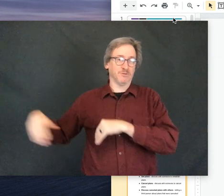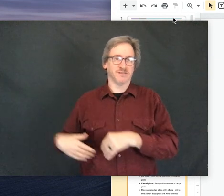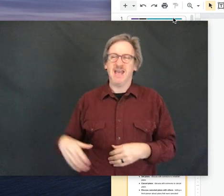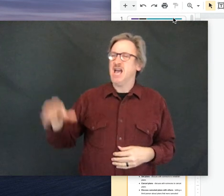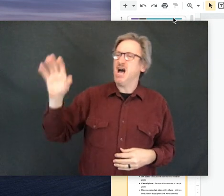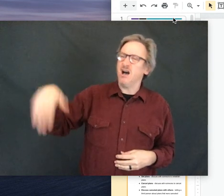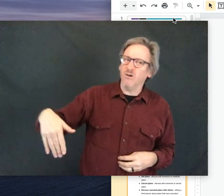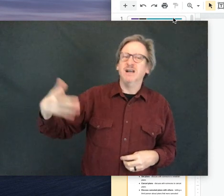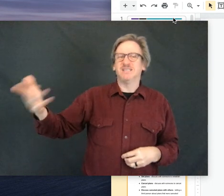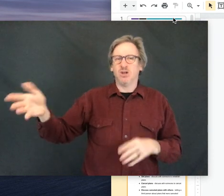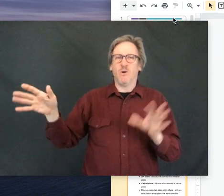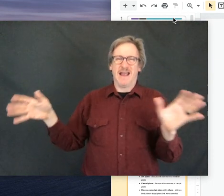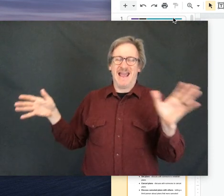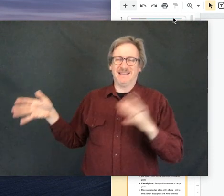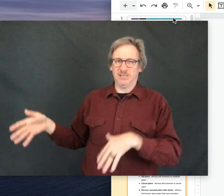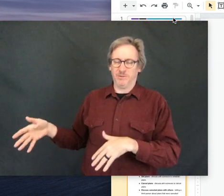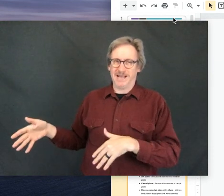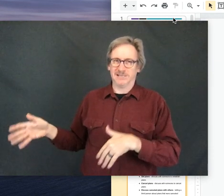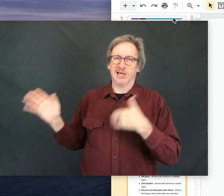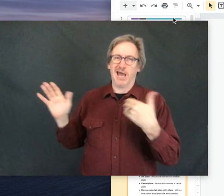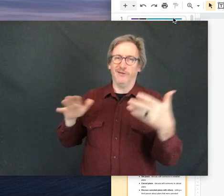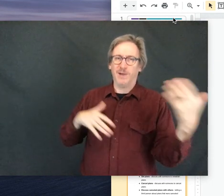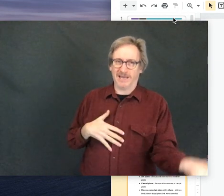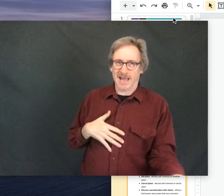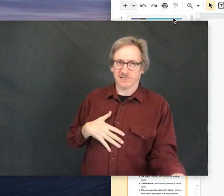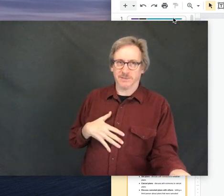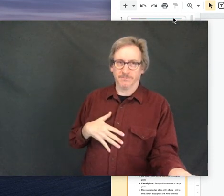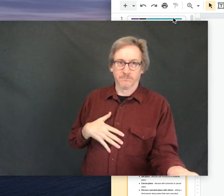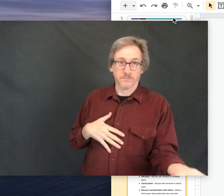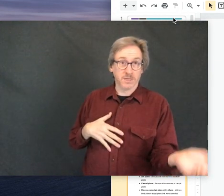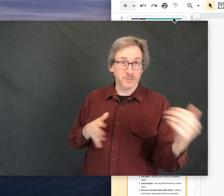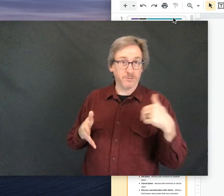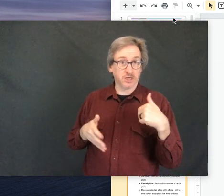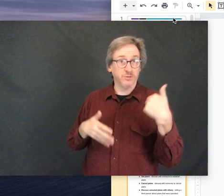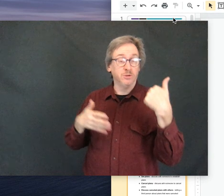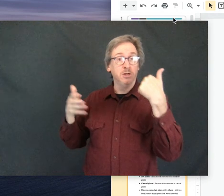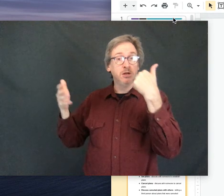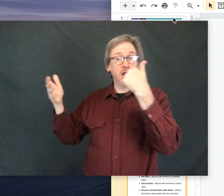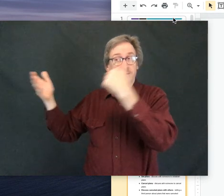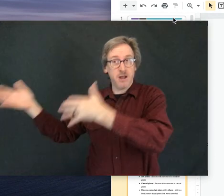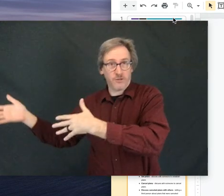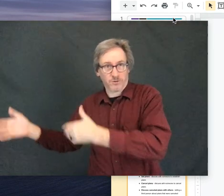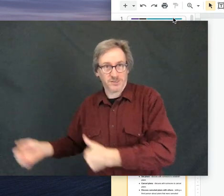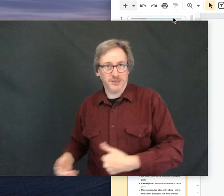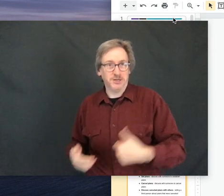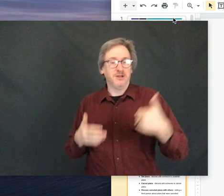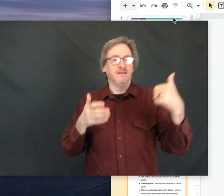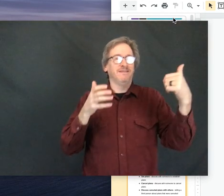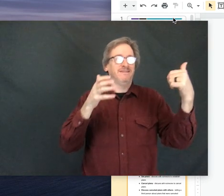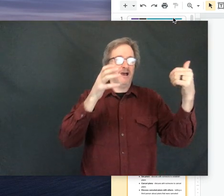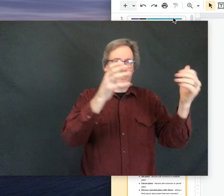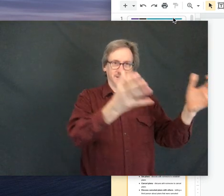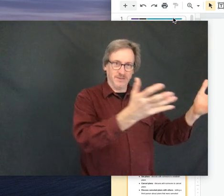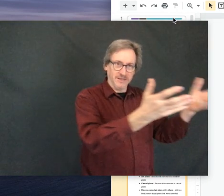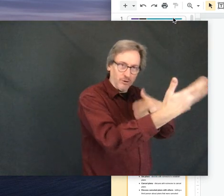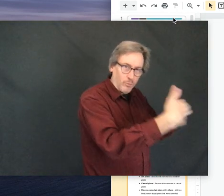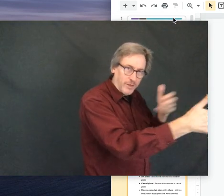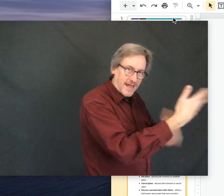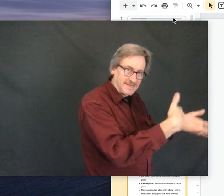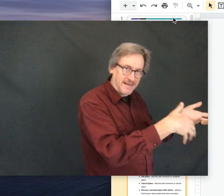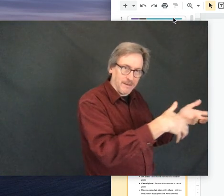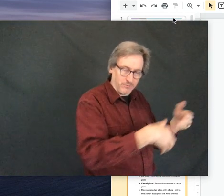third person. Oh, so I had these plans and then we had to cancel them. People talk to another person about something